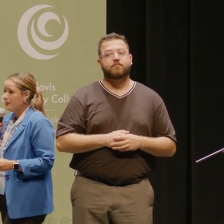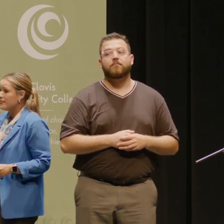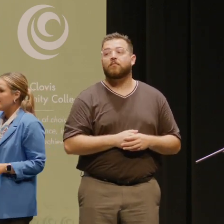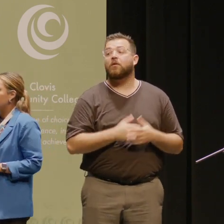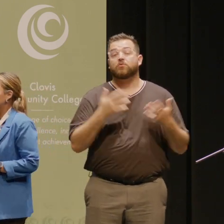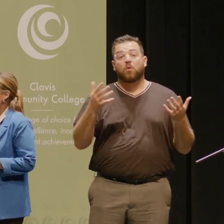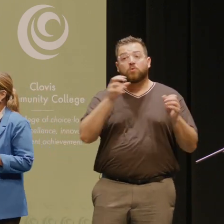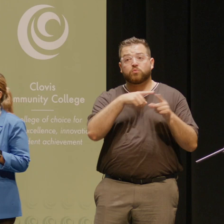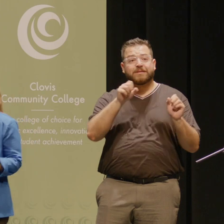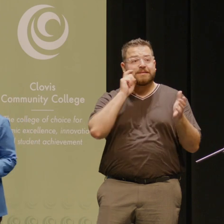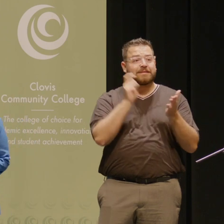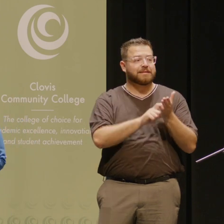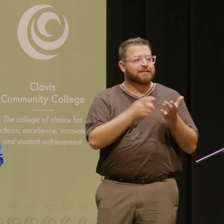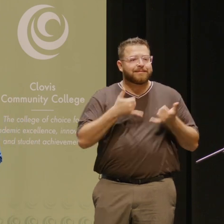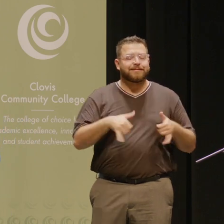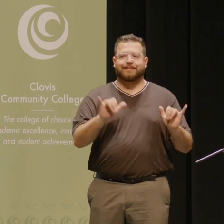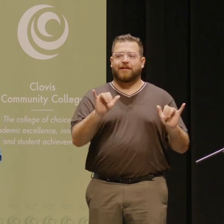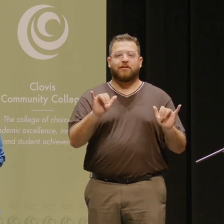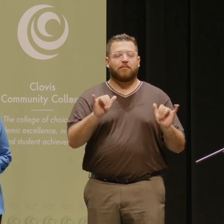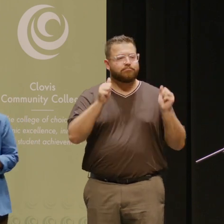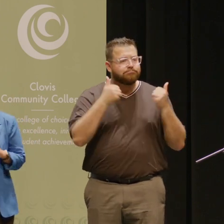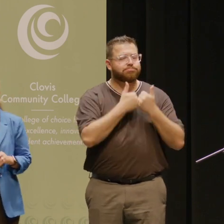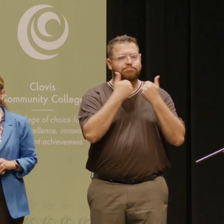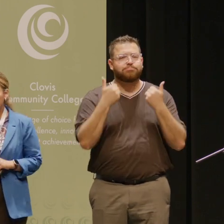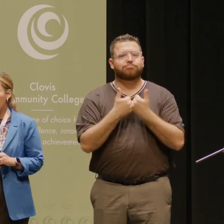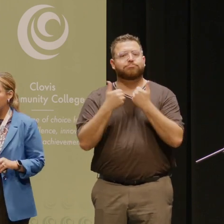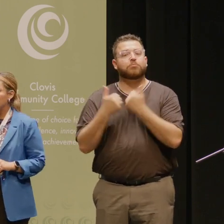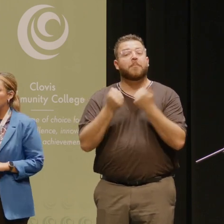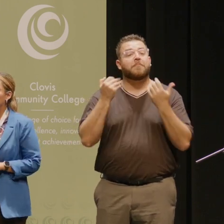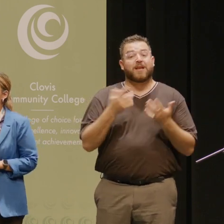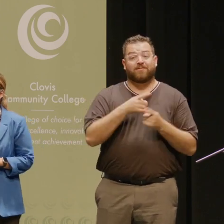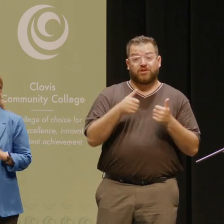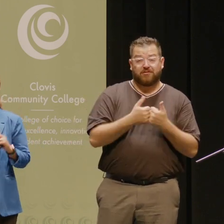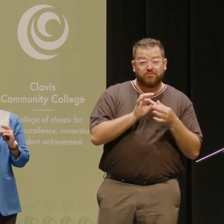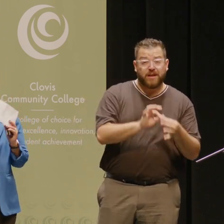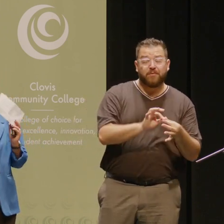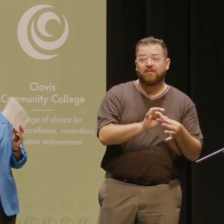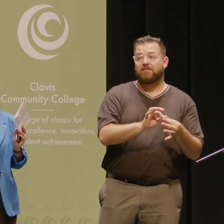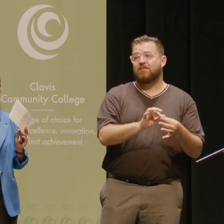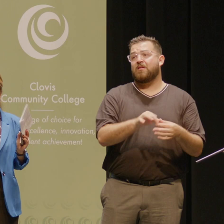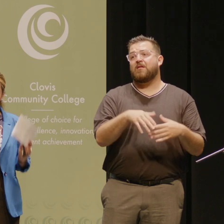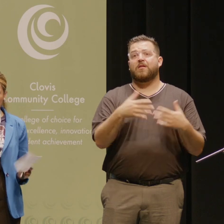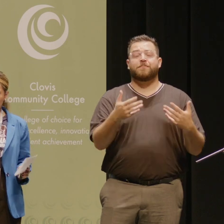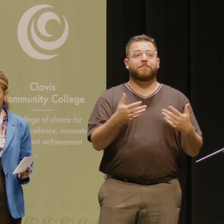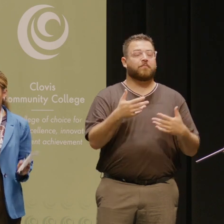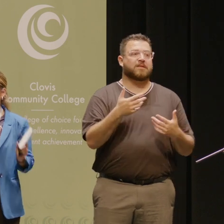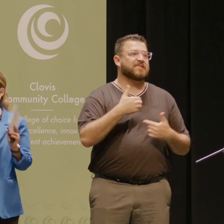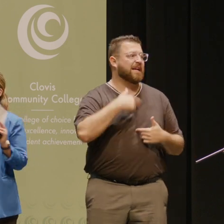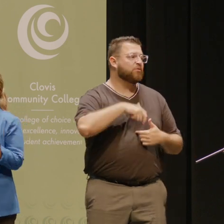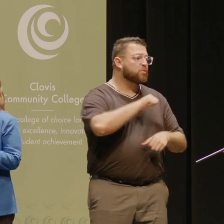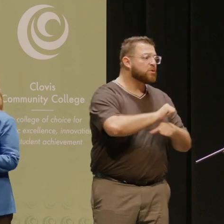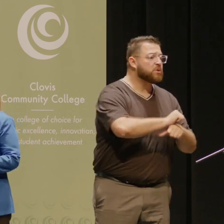So as we can see, we still have different challenges. A lot of them have to do with either I